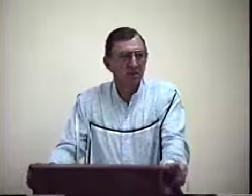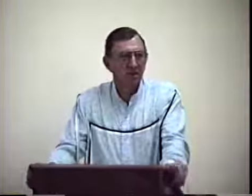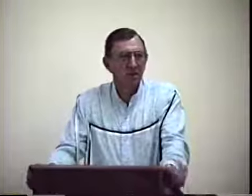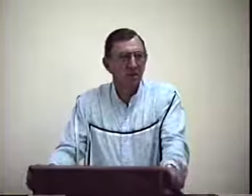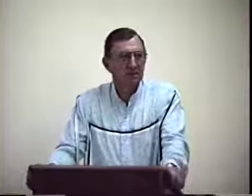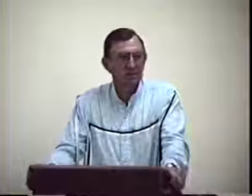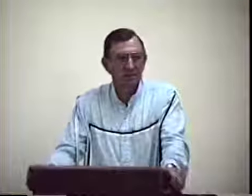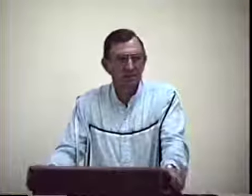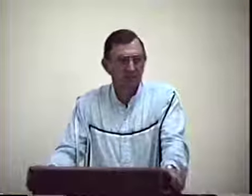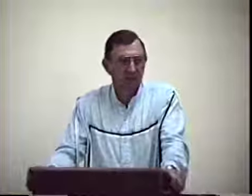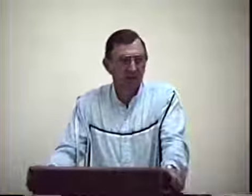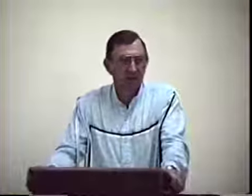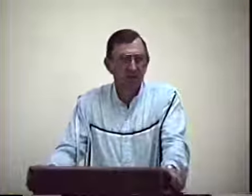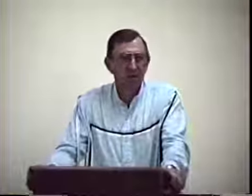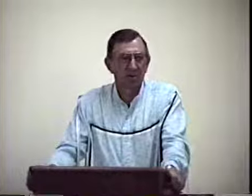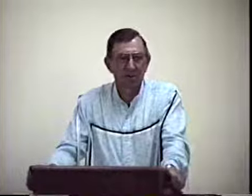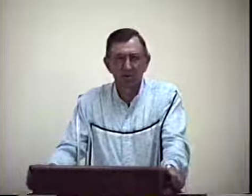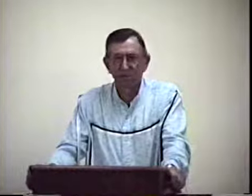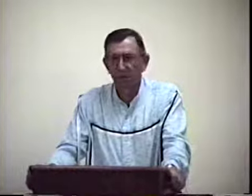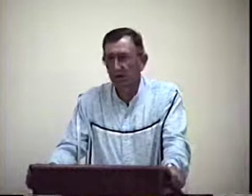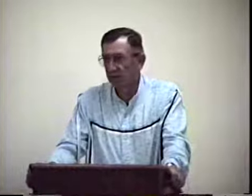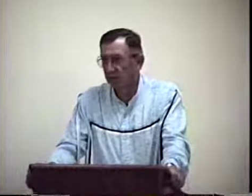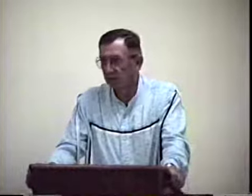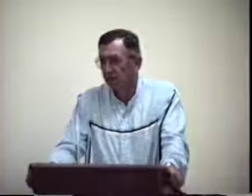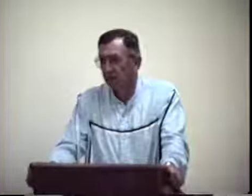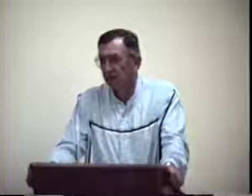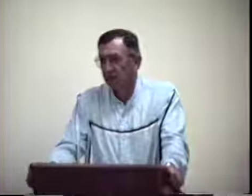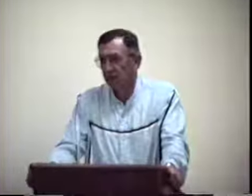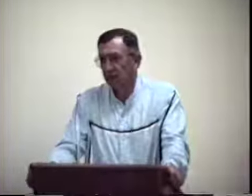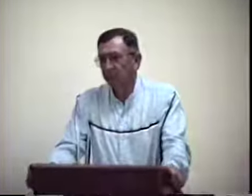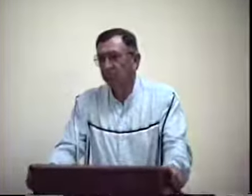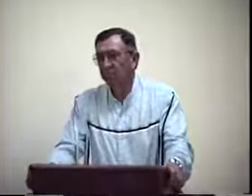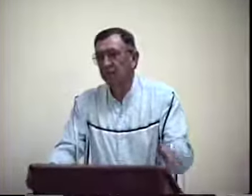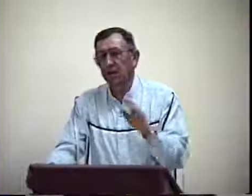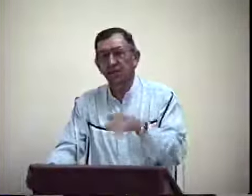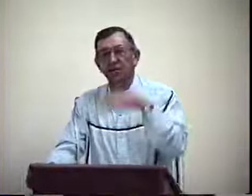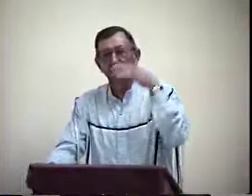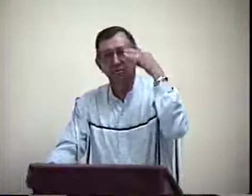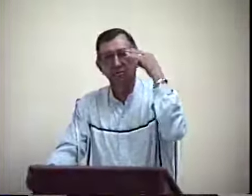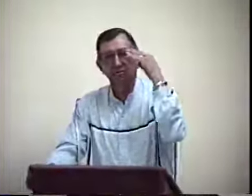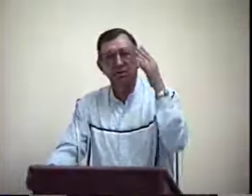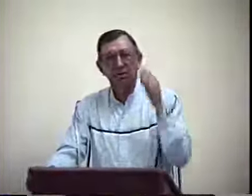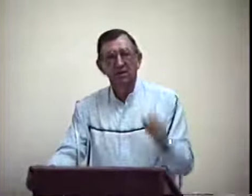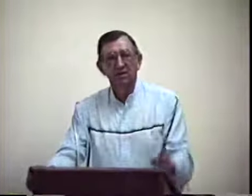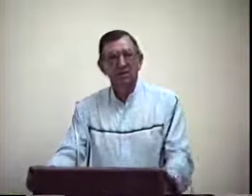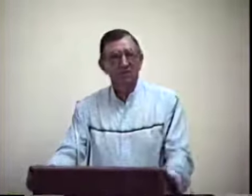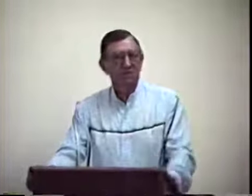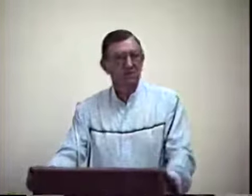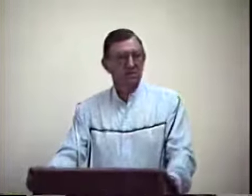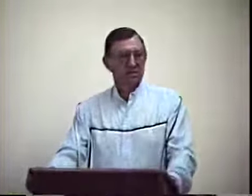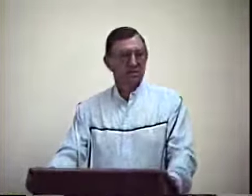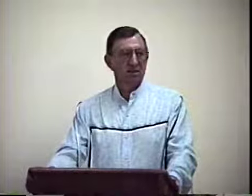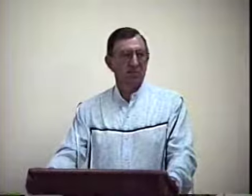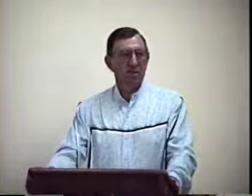learning places anywhere that a person would want to go. And being able to teach this to the